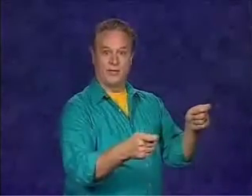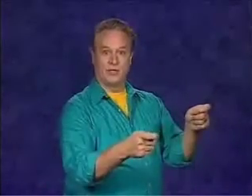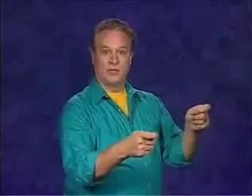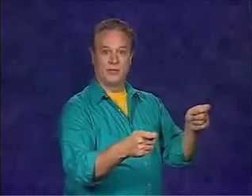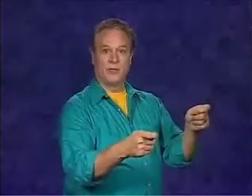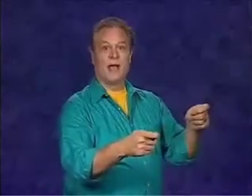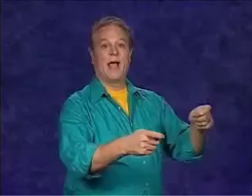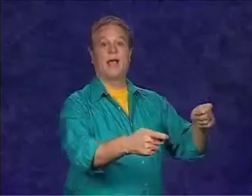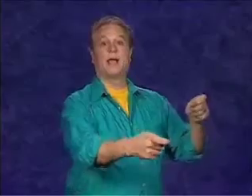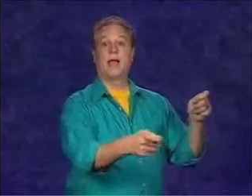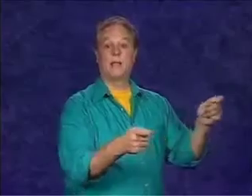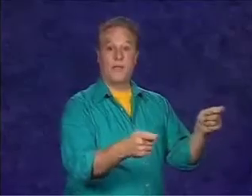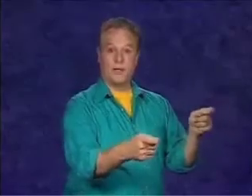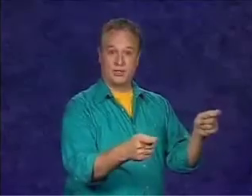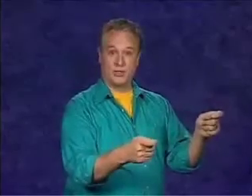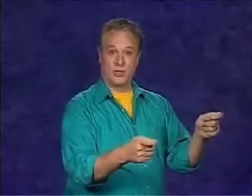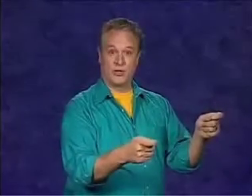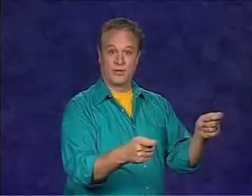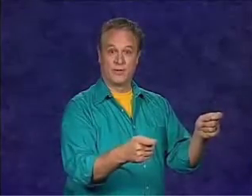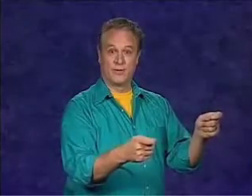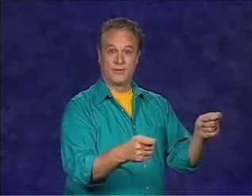manage and administer.